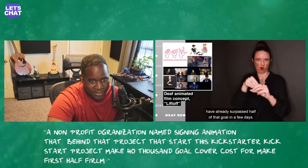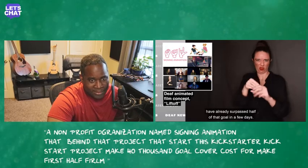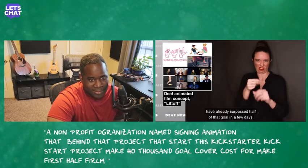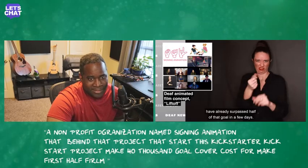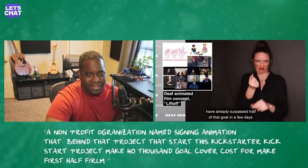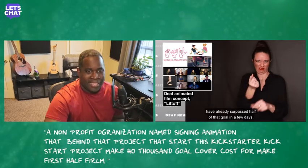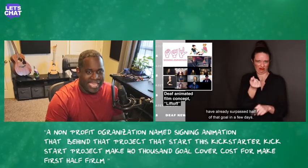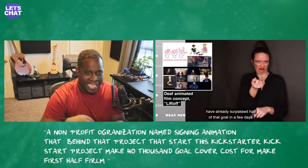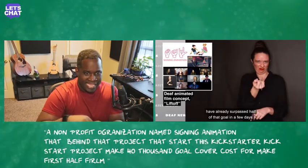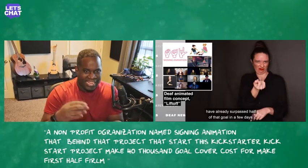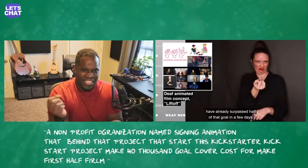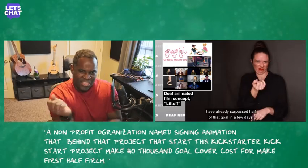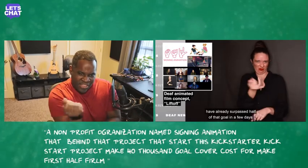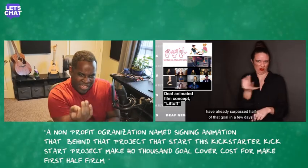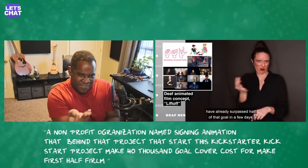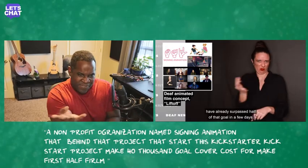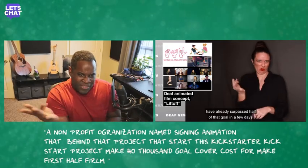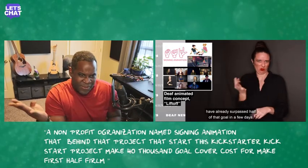goal